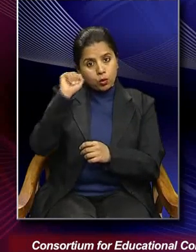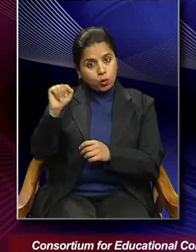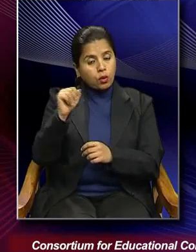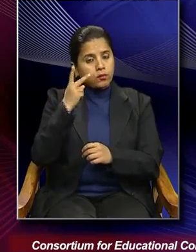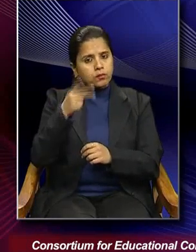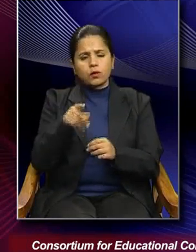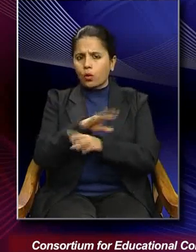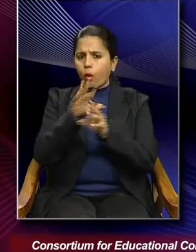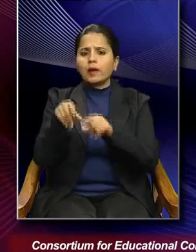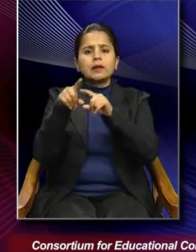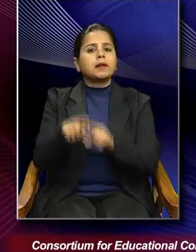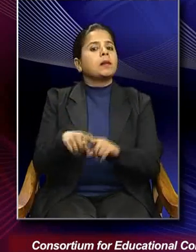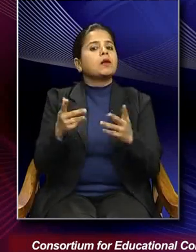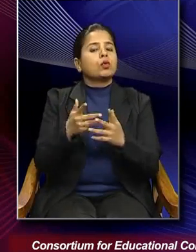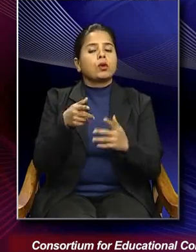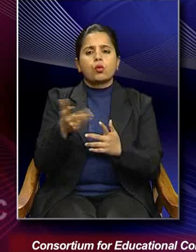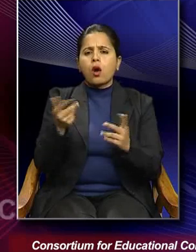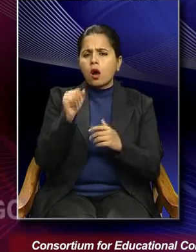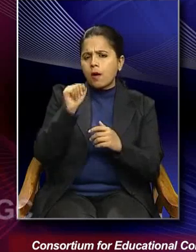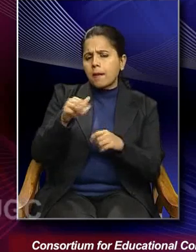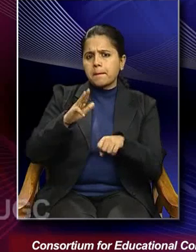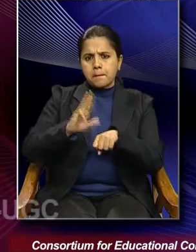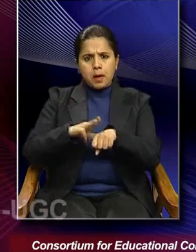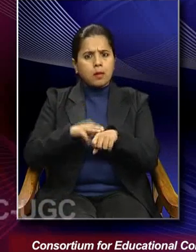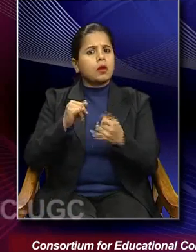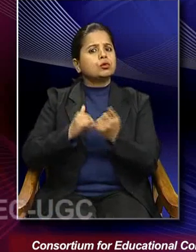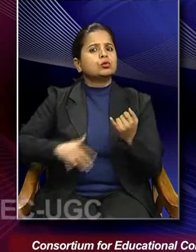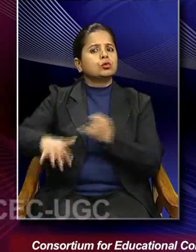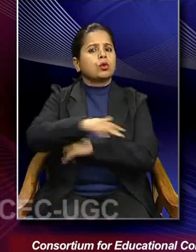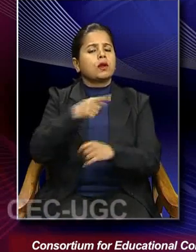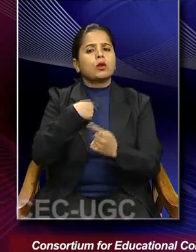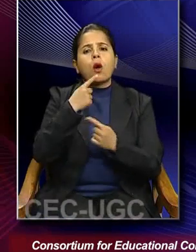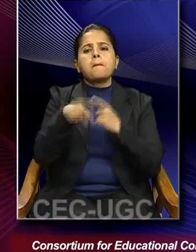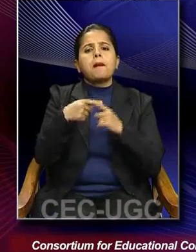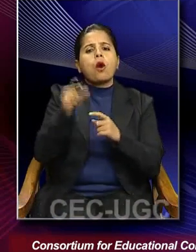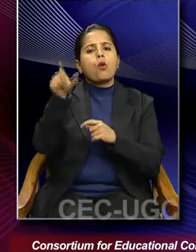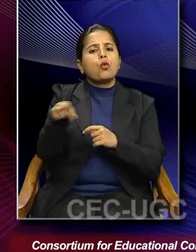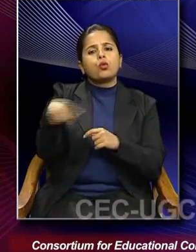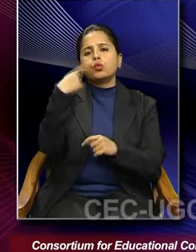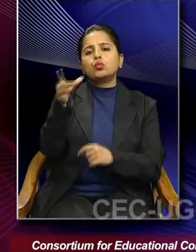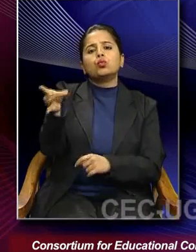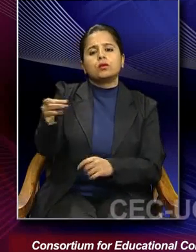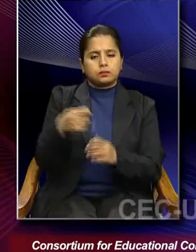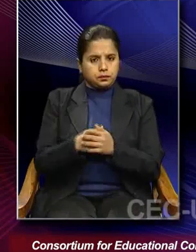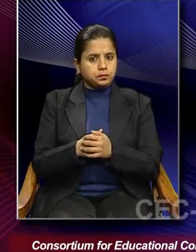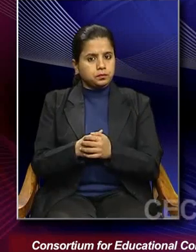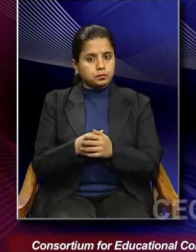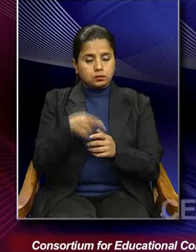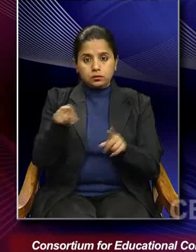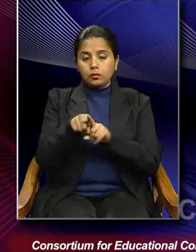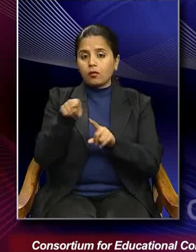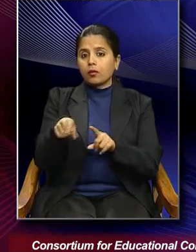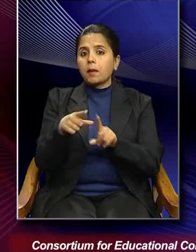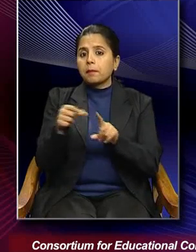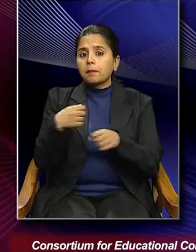it all depends what kind of members in the society we are talking about. And that creates